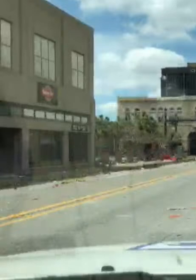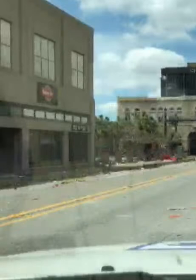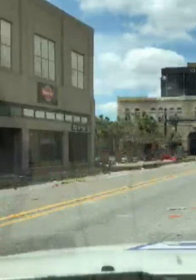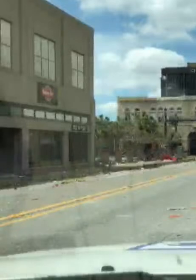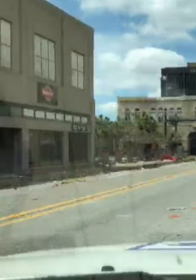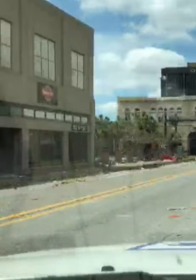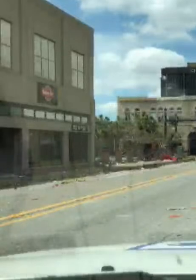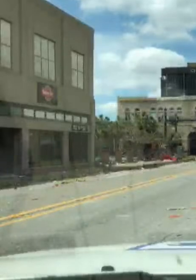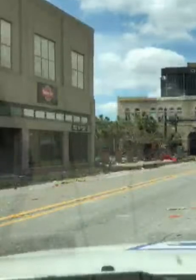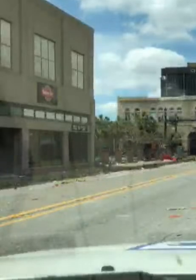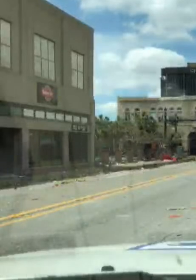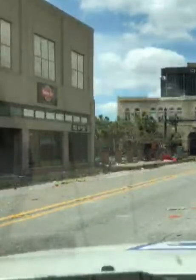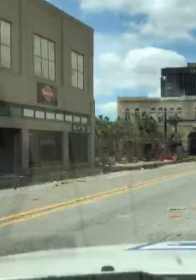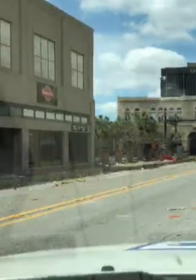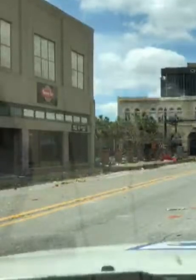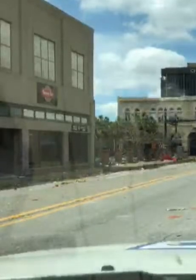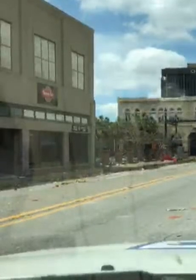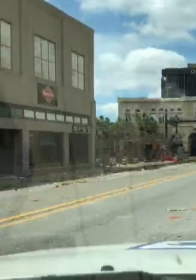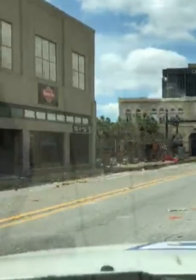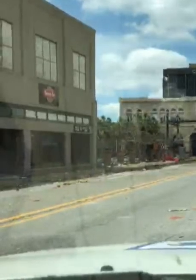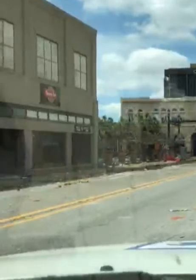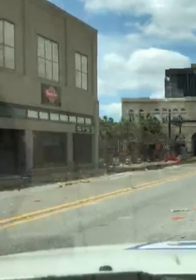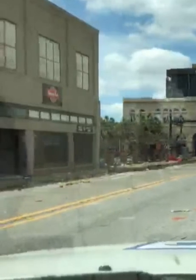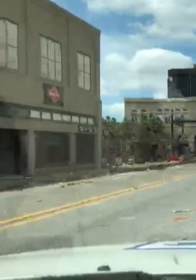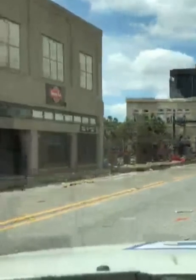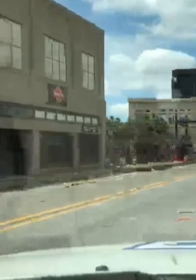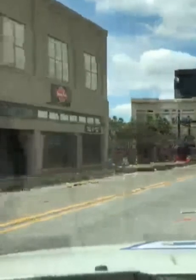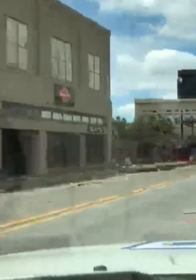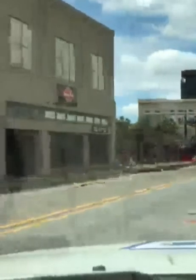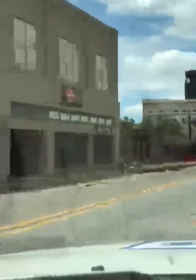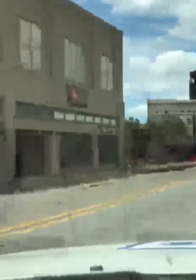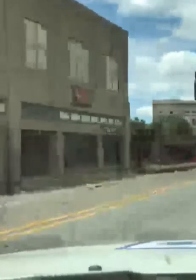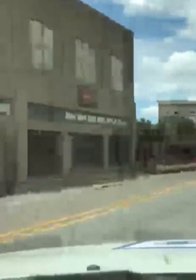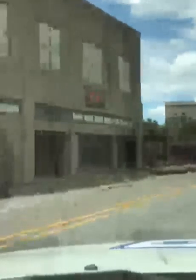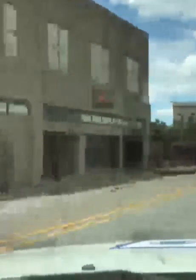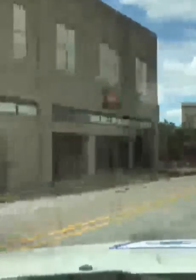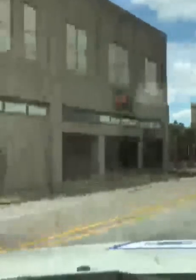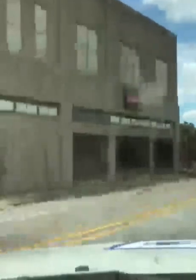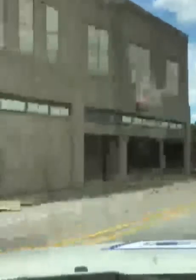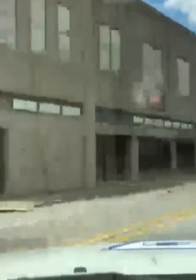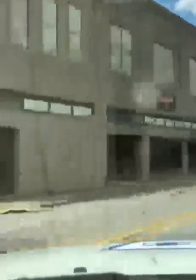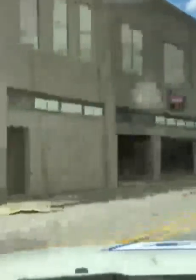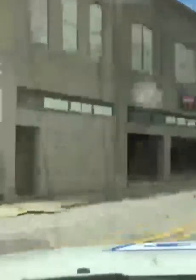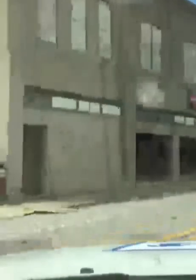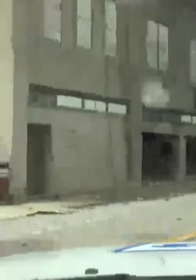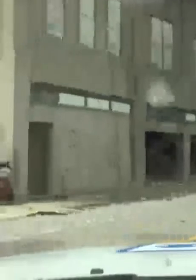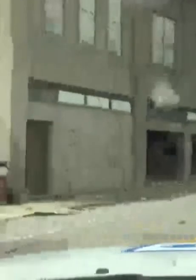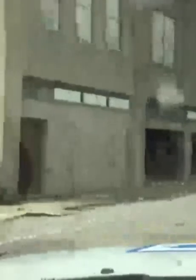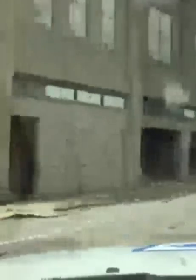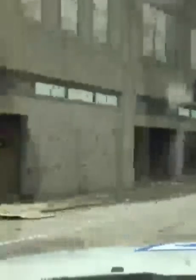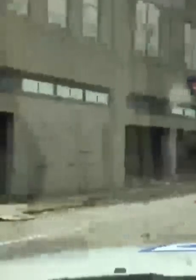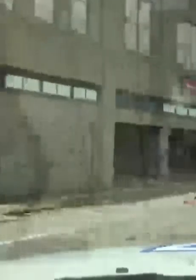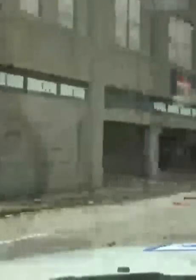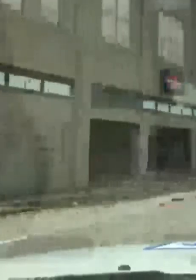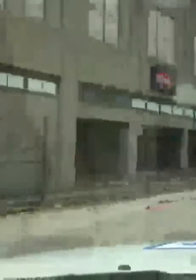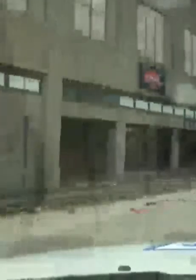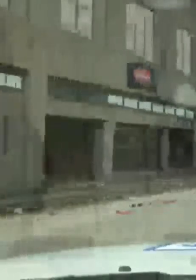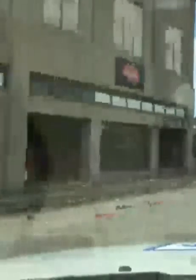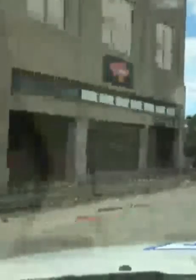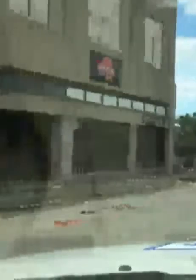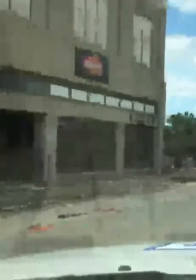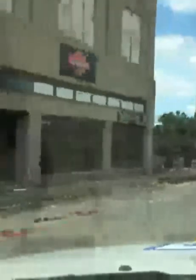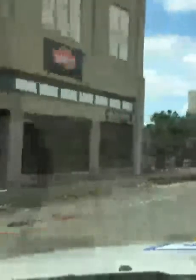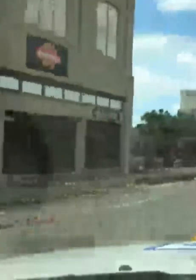roughly 3 feet. Steve Wolfram, our photojournalist, is now back in the car after taking pictures of